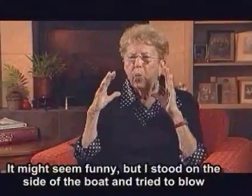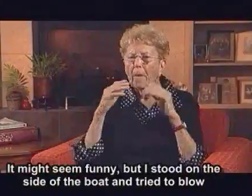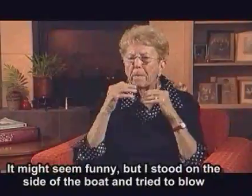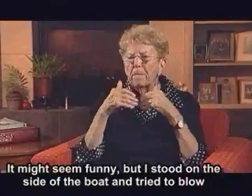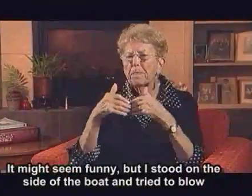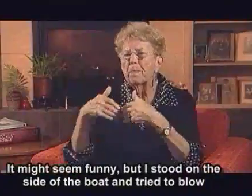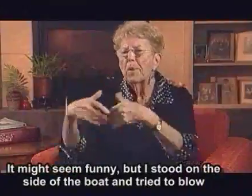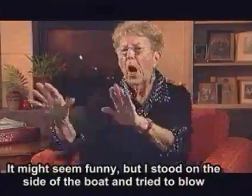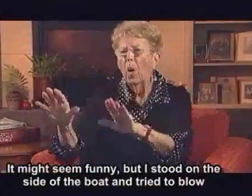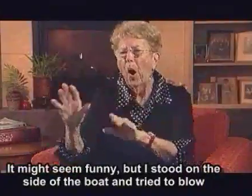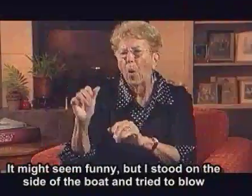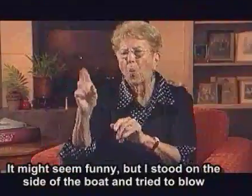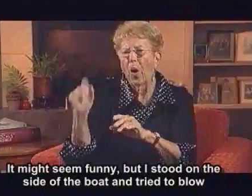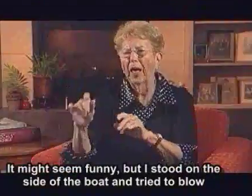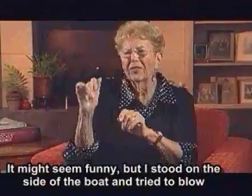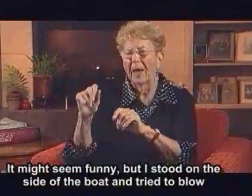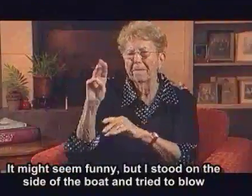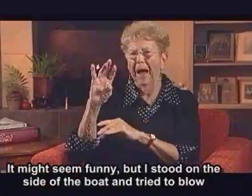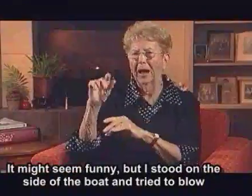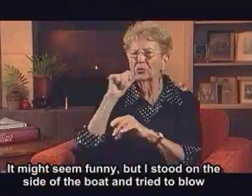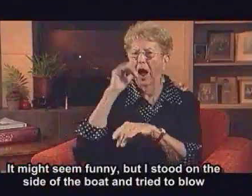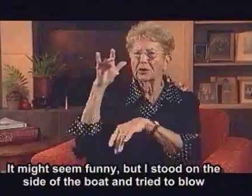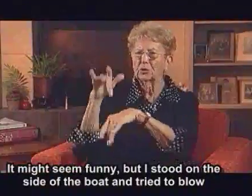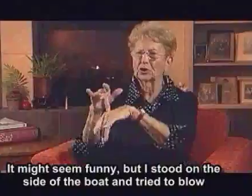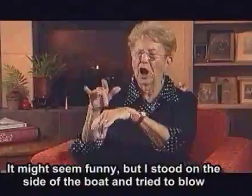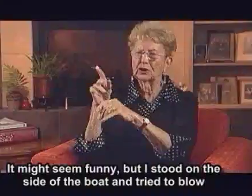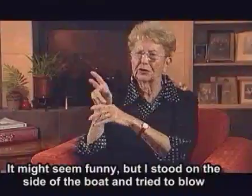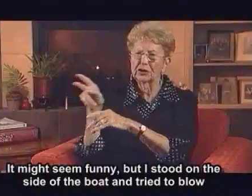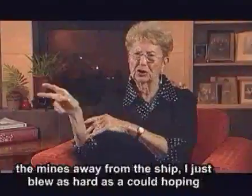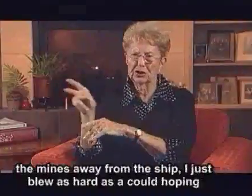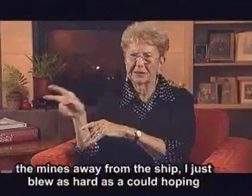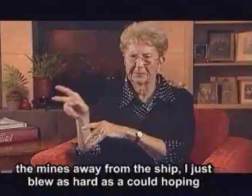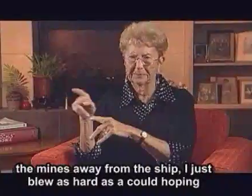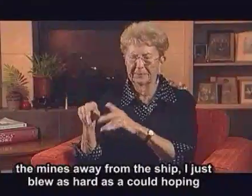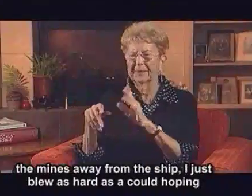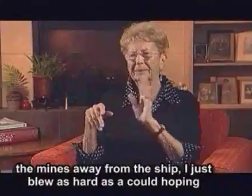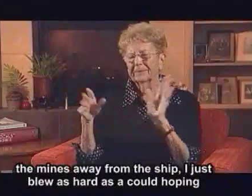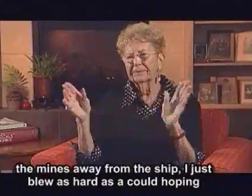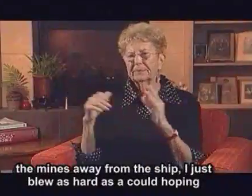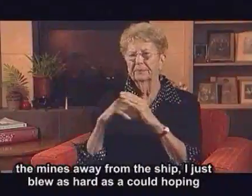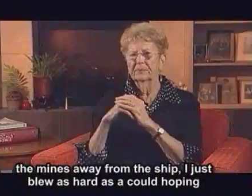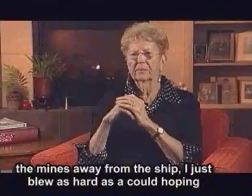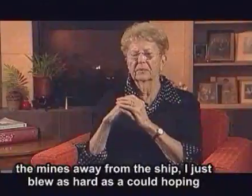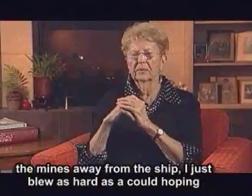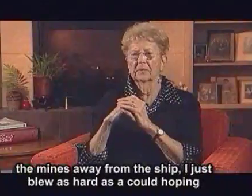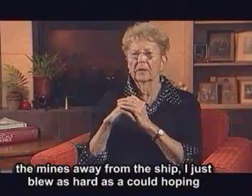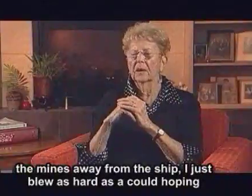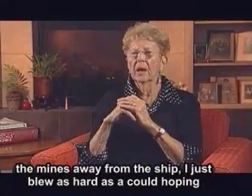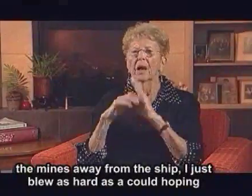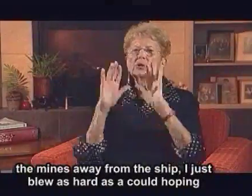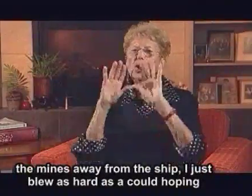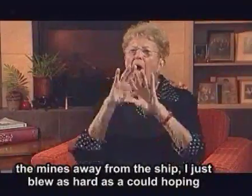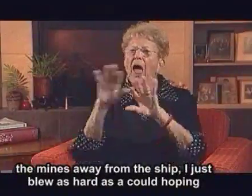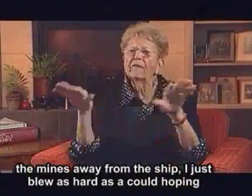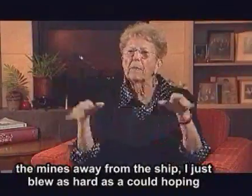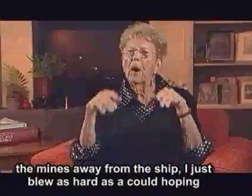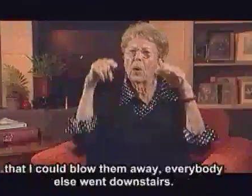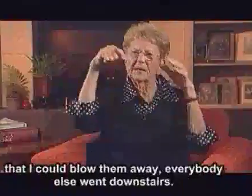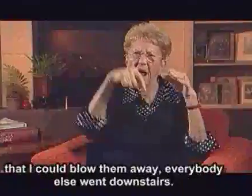Yeah, it might seem funny, but I stood on the side of the boat and I tried to blow the mines away from the ship. I just blew as hard as I could, hoping that I could